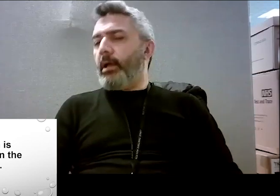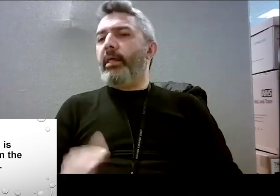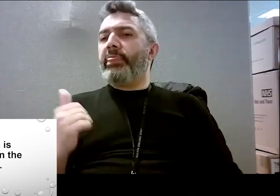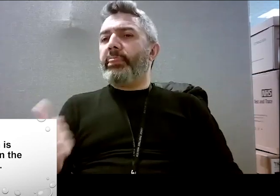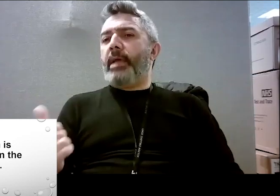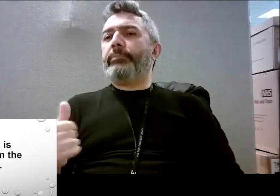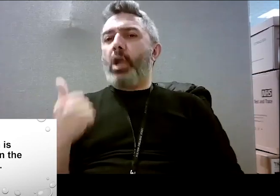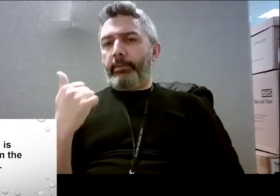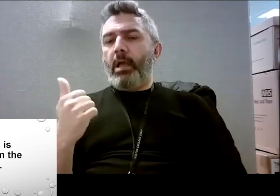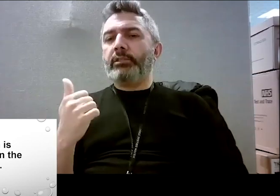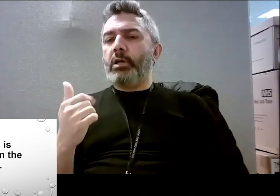Okay.